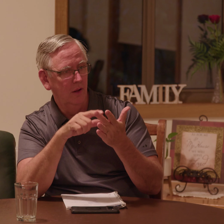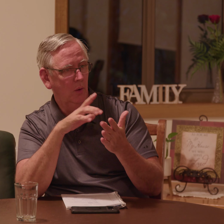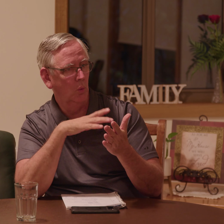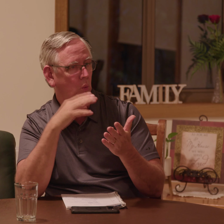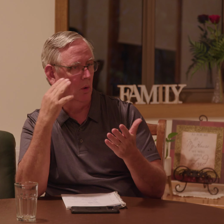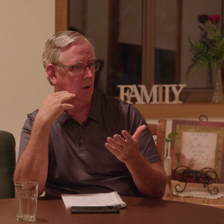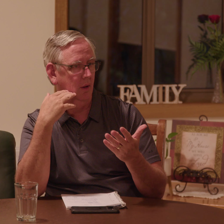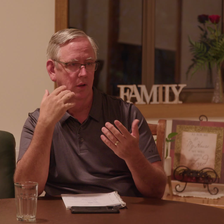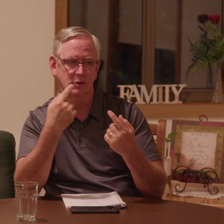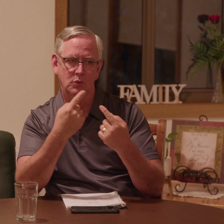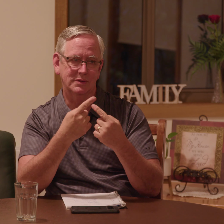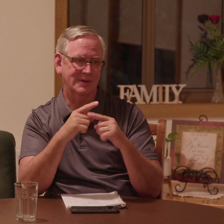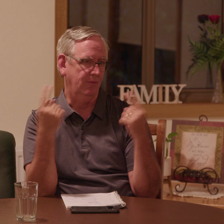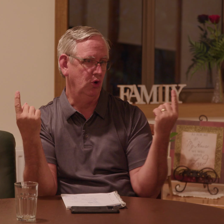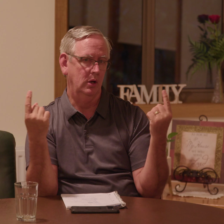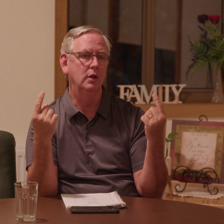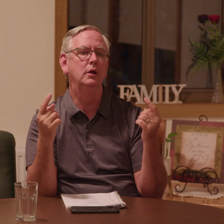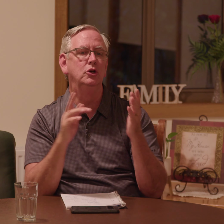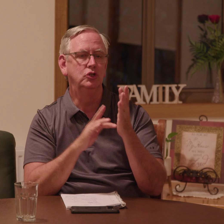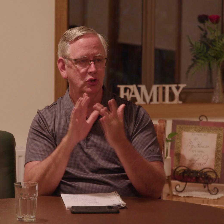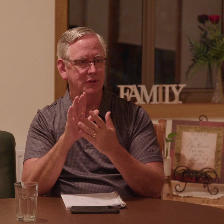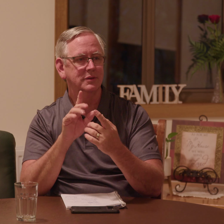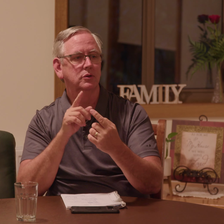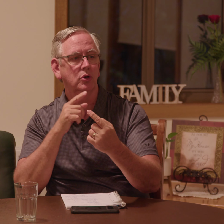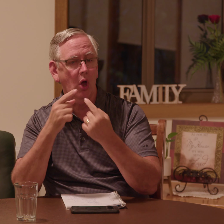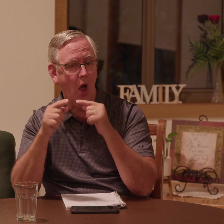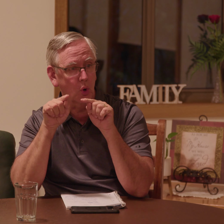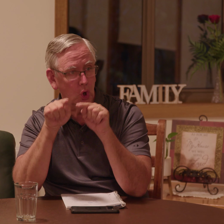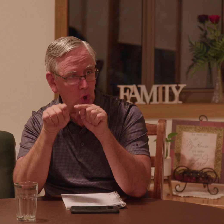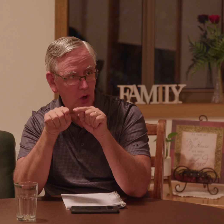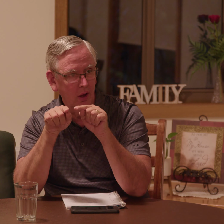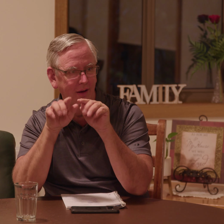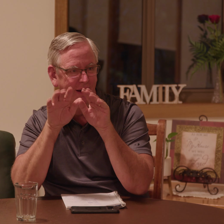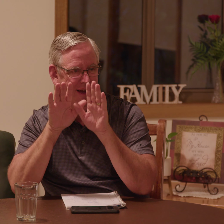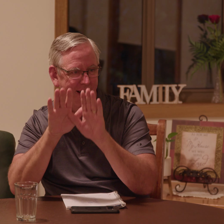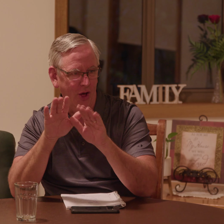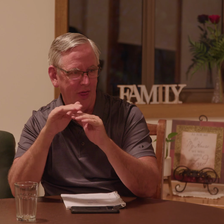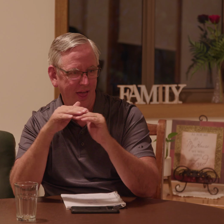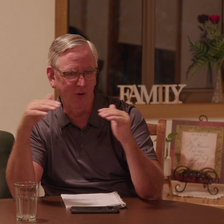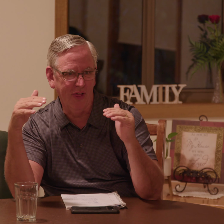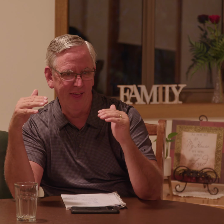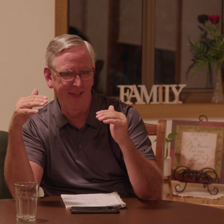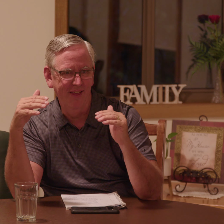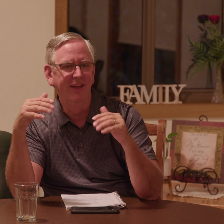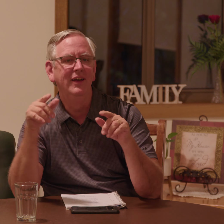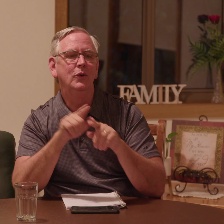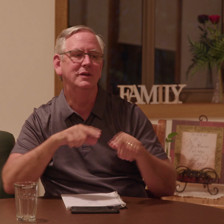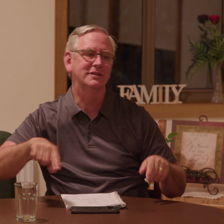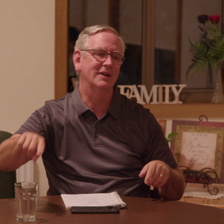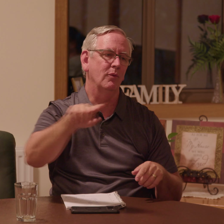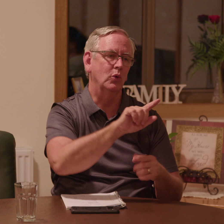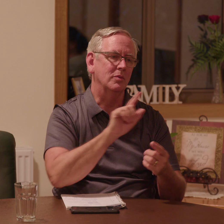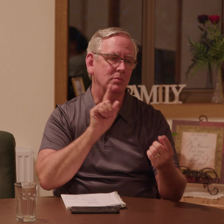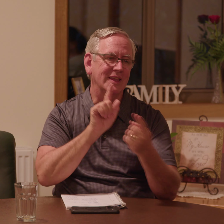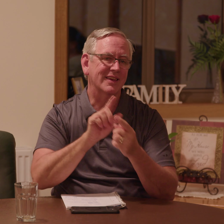woman. She's different from Nicodemus. Jesus talked to her on her level. And